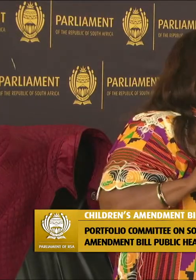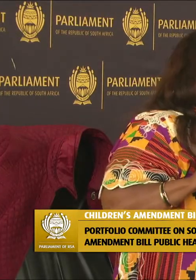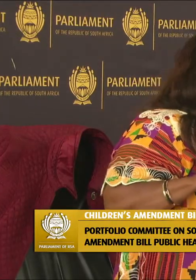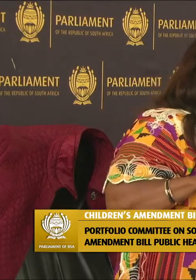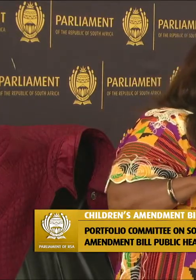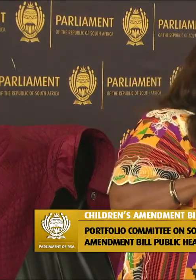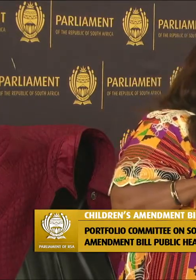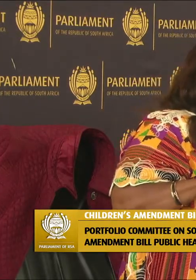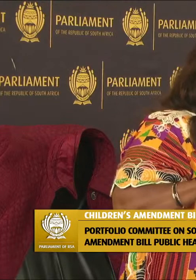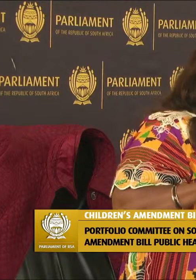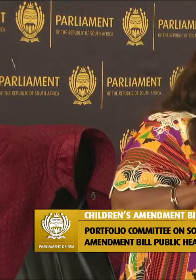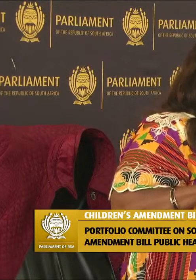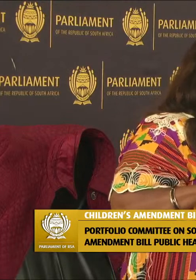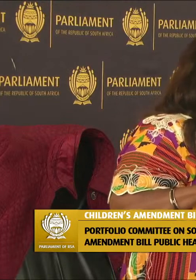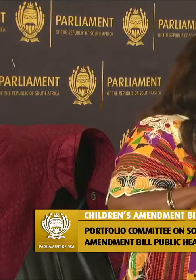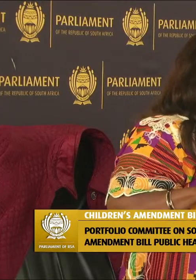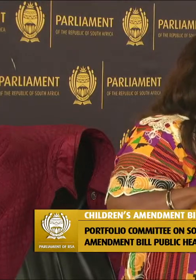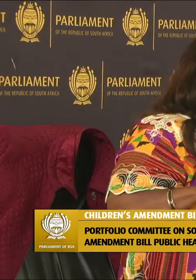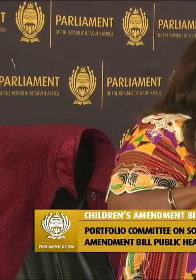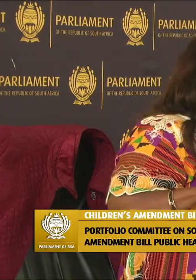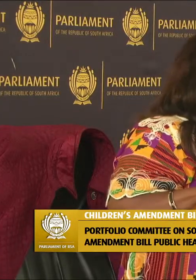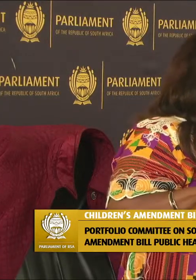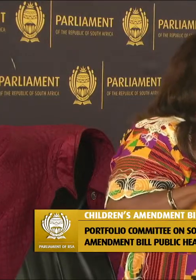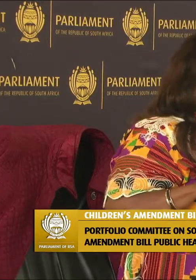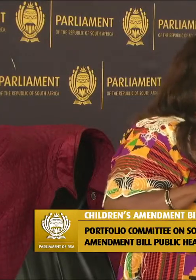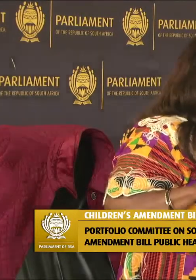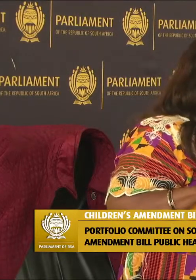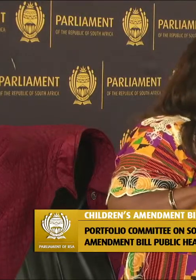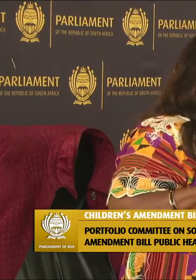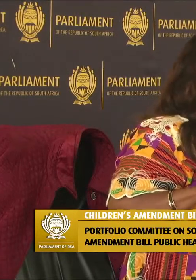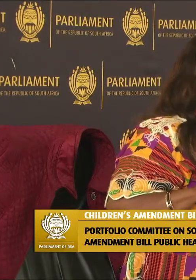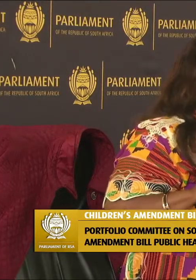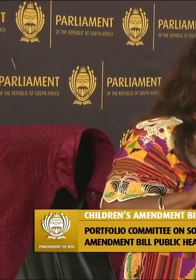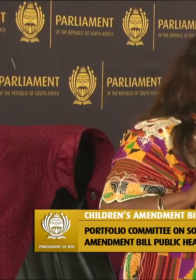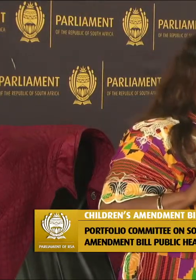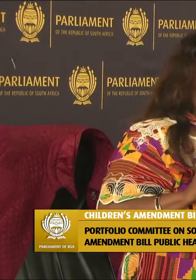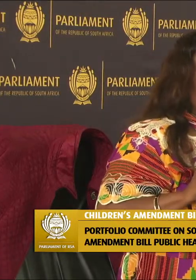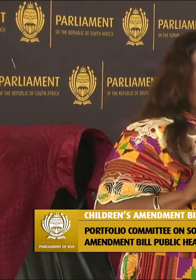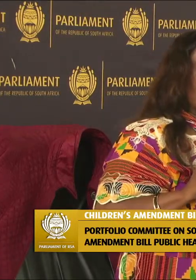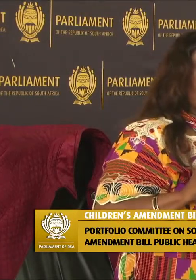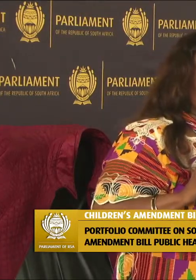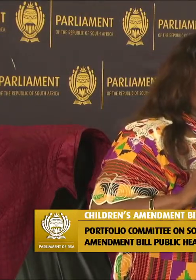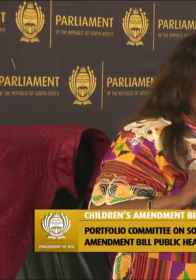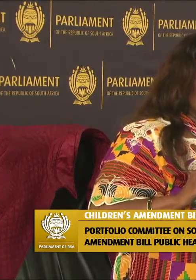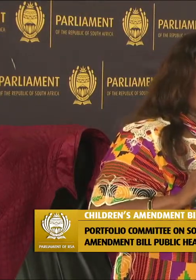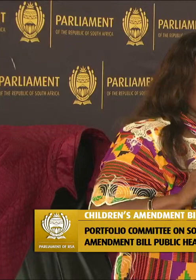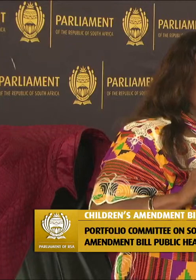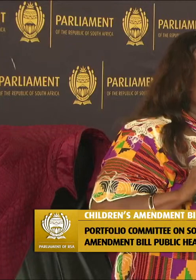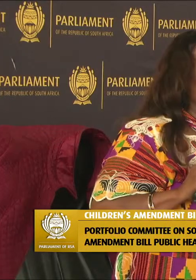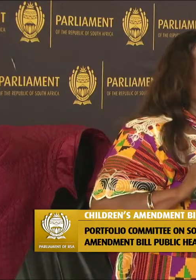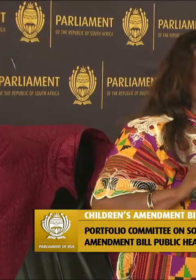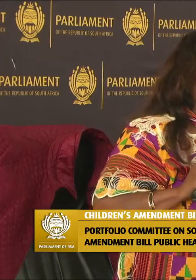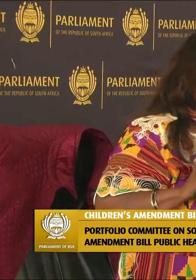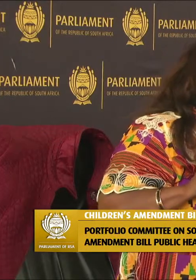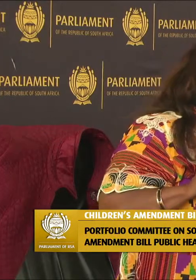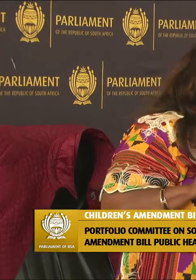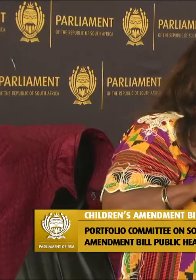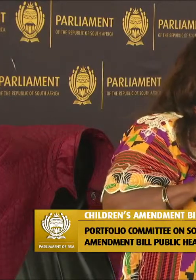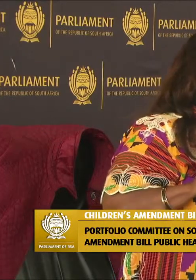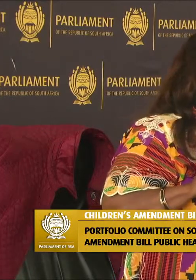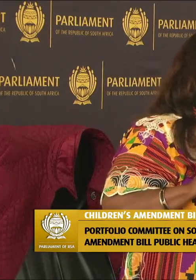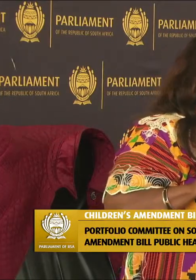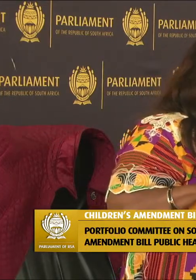yokukhulisa abantwana abashiwe sisihlobo sakho okanye sizalwane okanye intombi yakho umthathe uyowuphisa